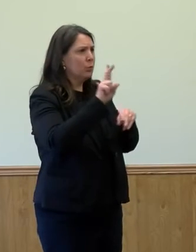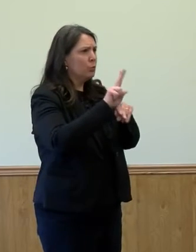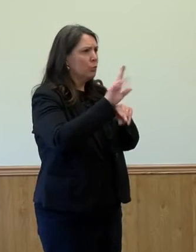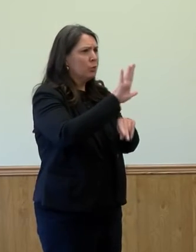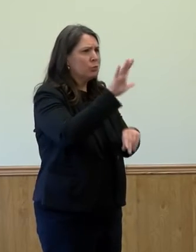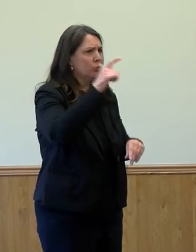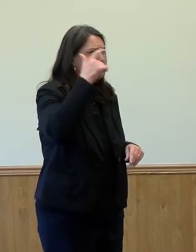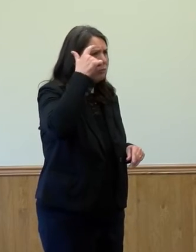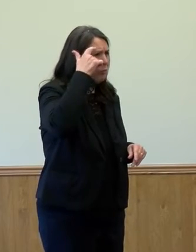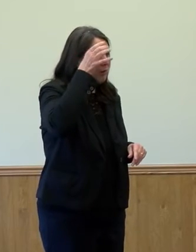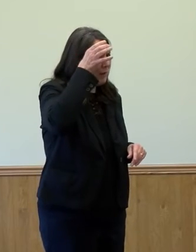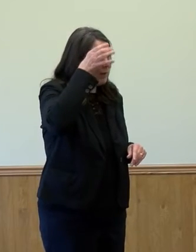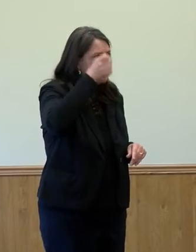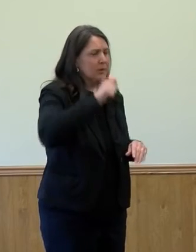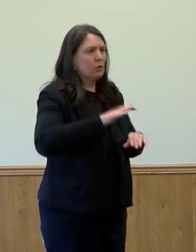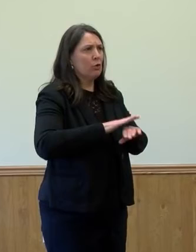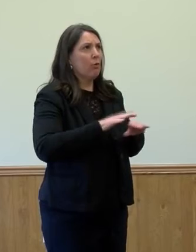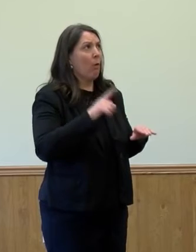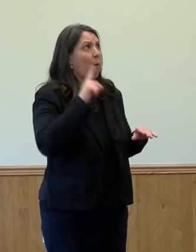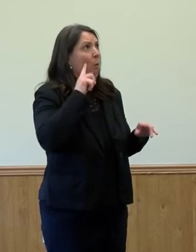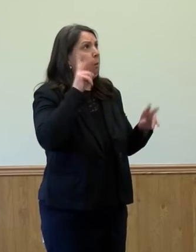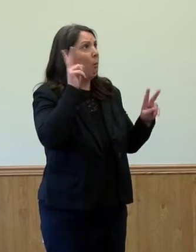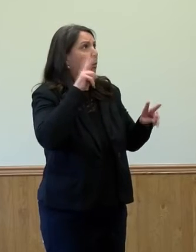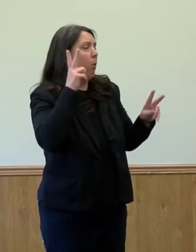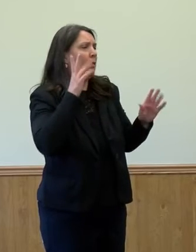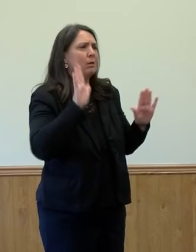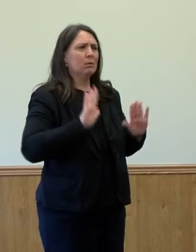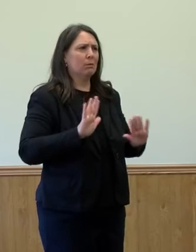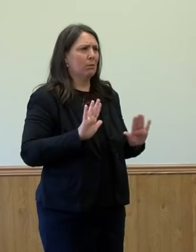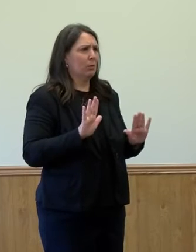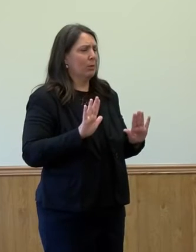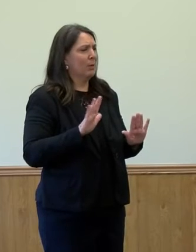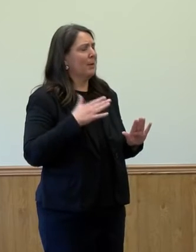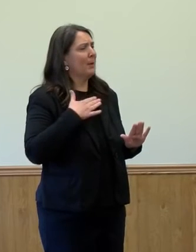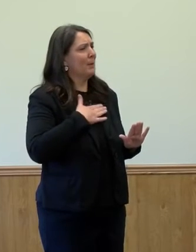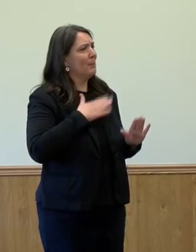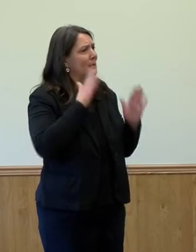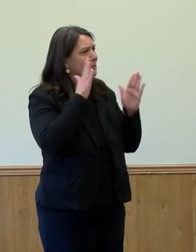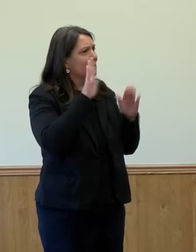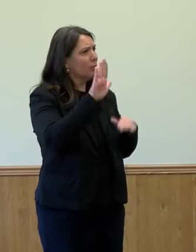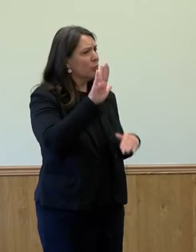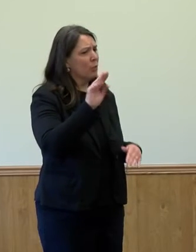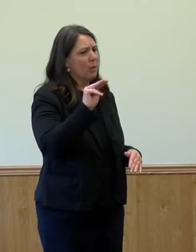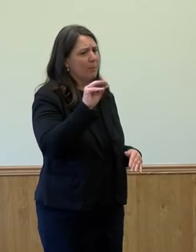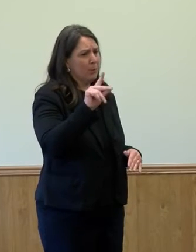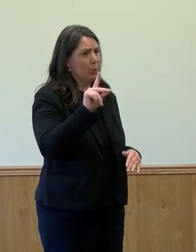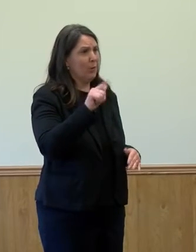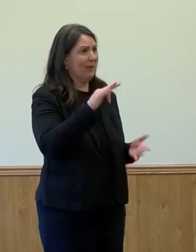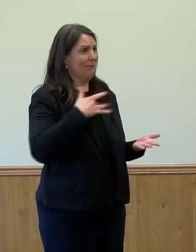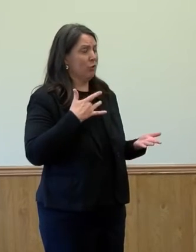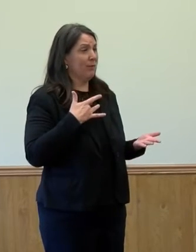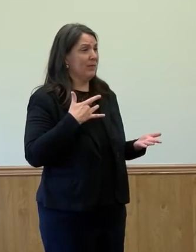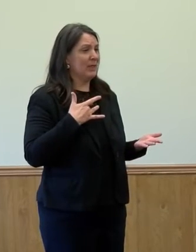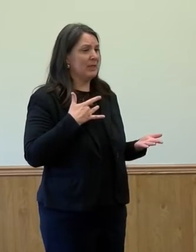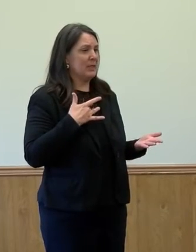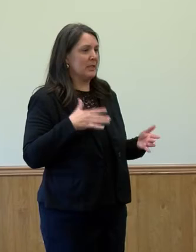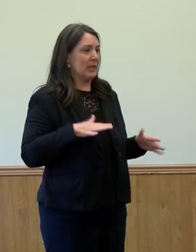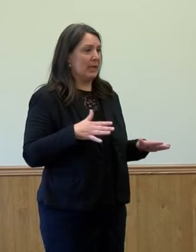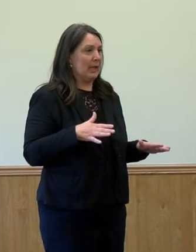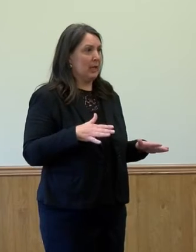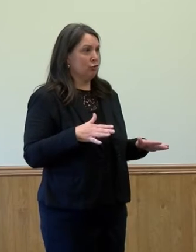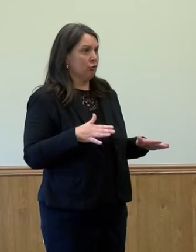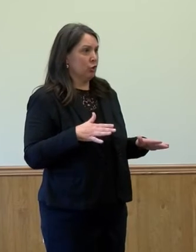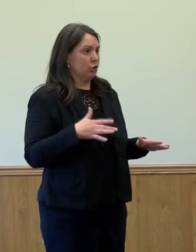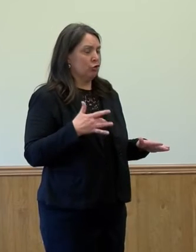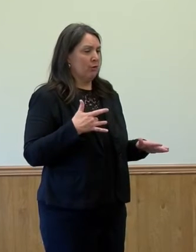foremost. Don't take chances. My second tip is to be mindful of your mood. If you find yourself feeling sad, anxious, or irritable,